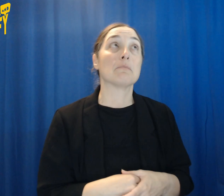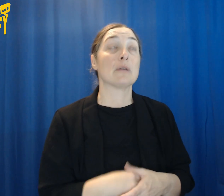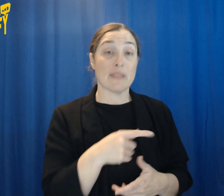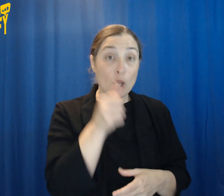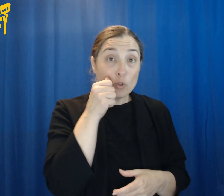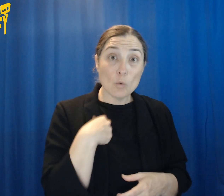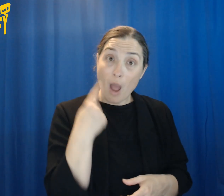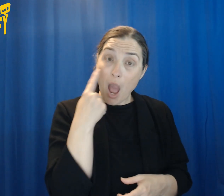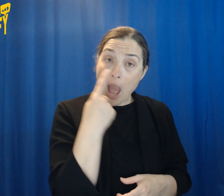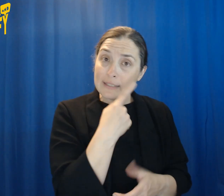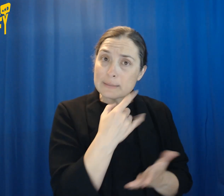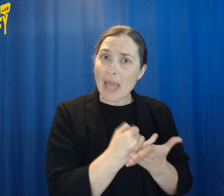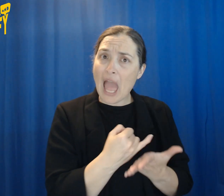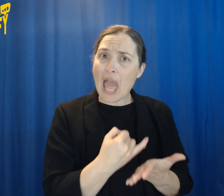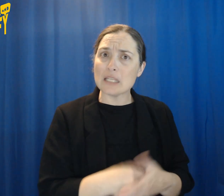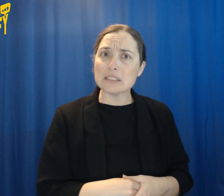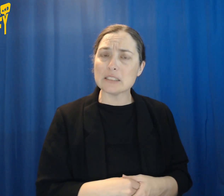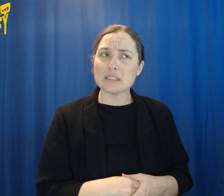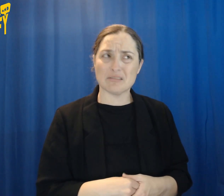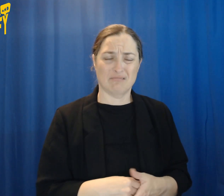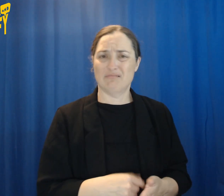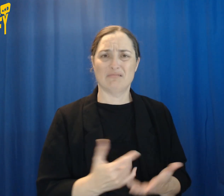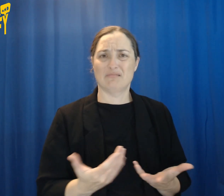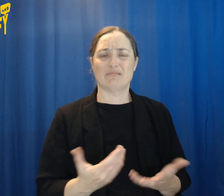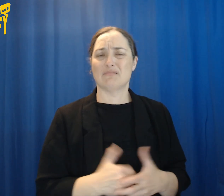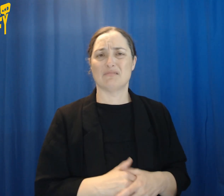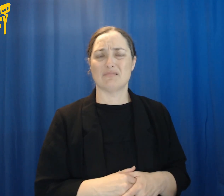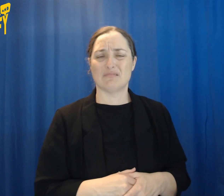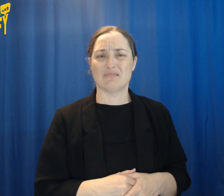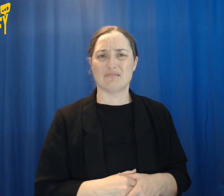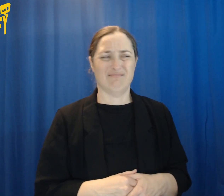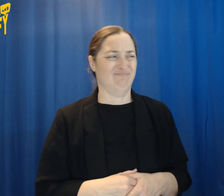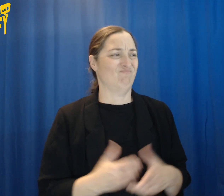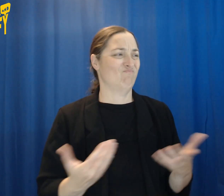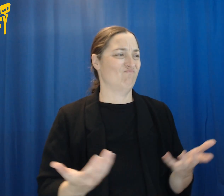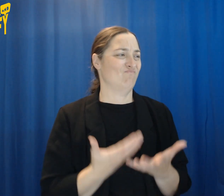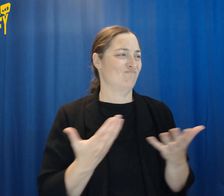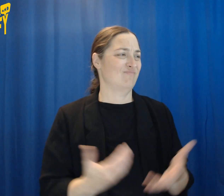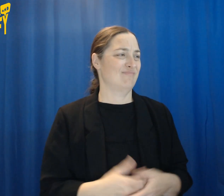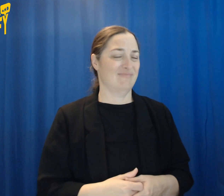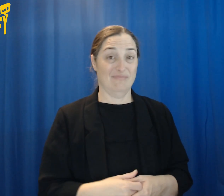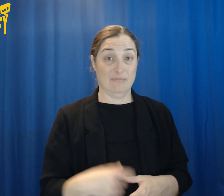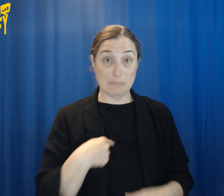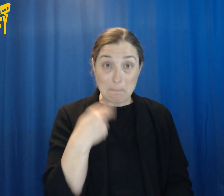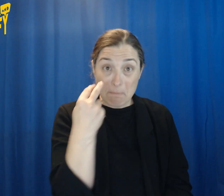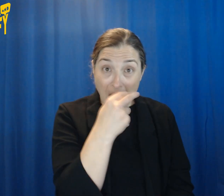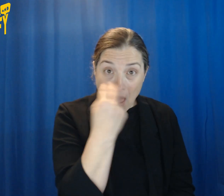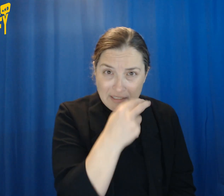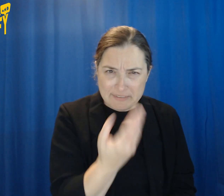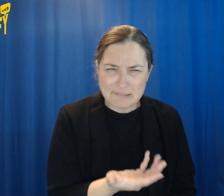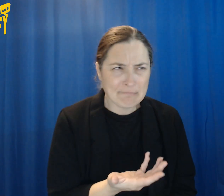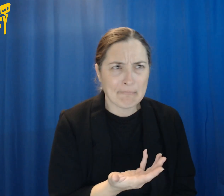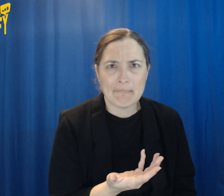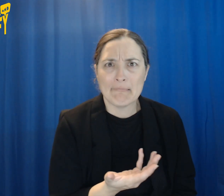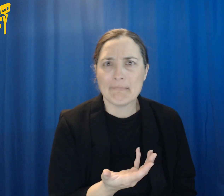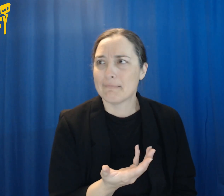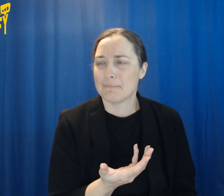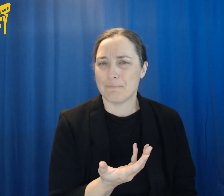bad, so why wasn't that enough? Like, the fact that I was blind was just like funny.